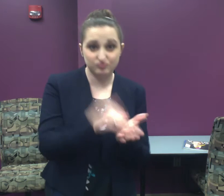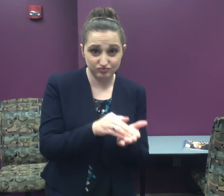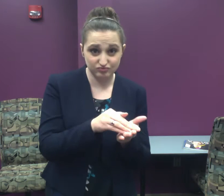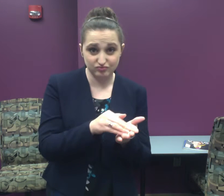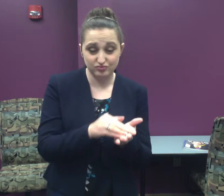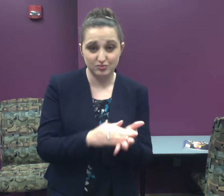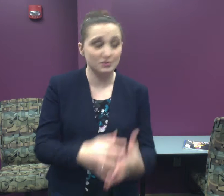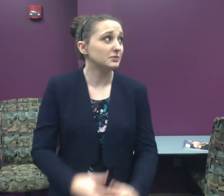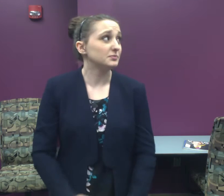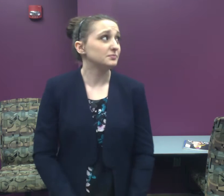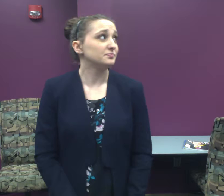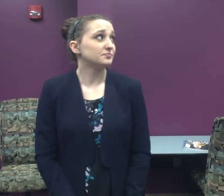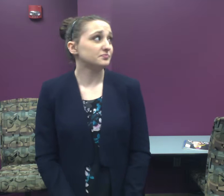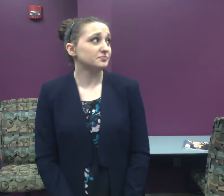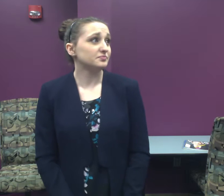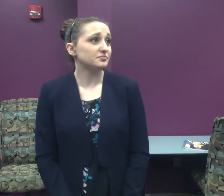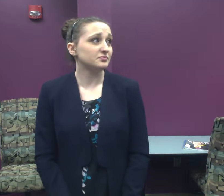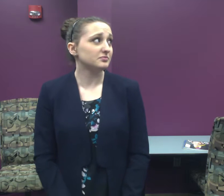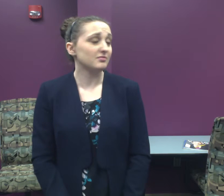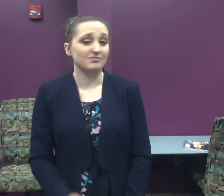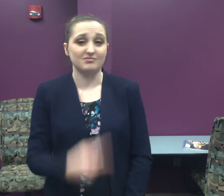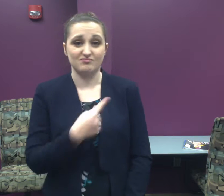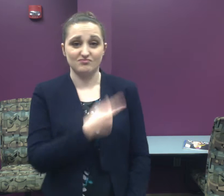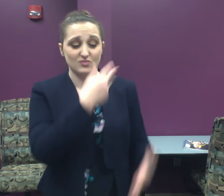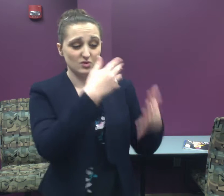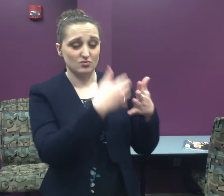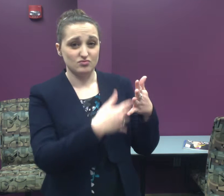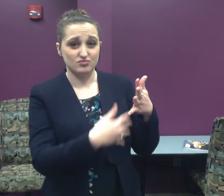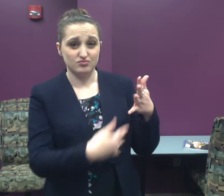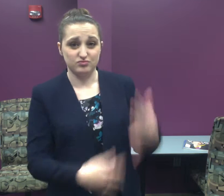31,000 factories, 1,300 bridges,